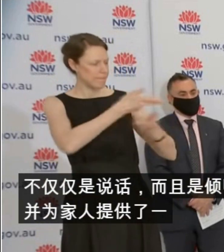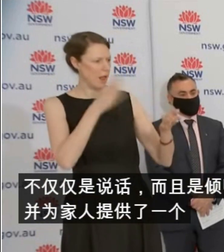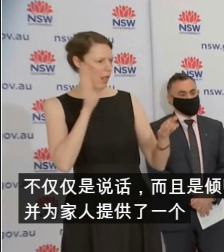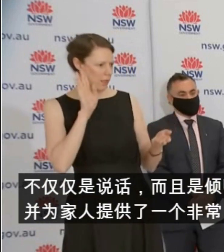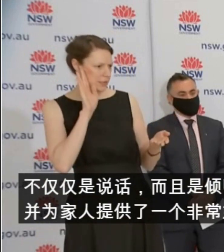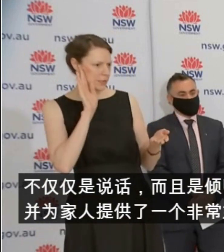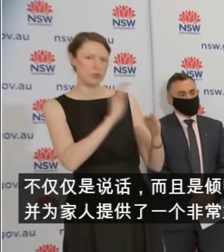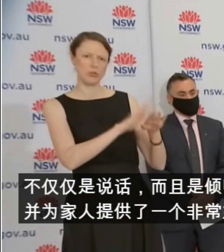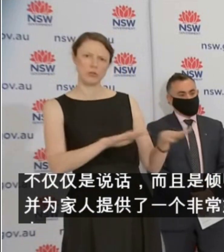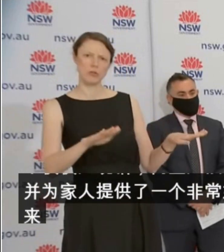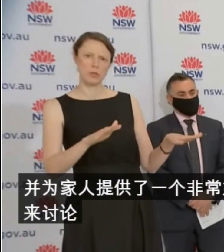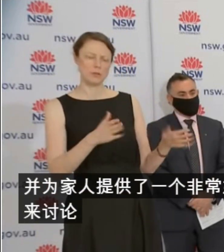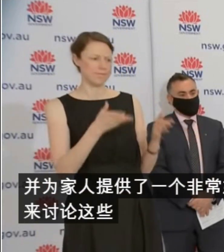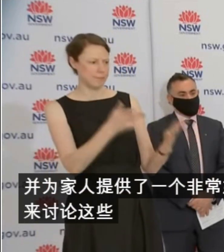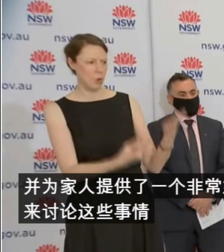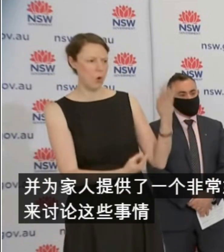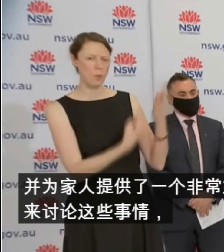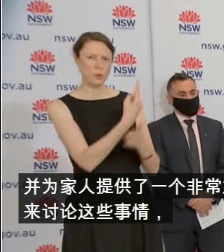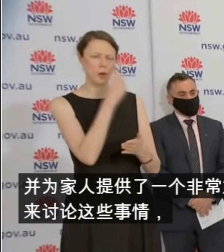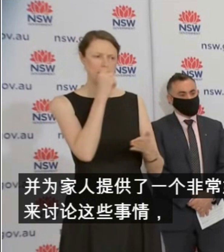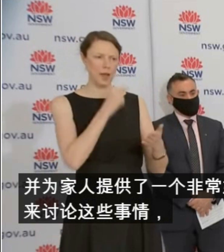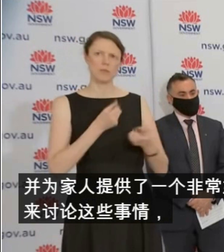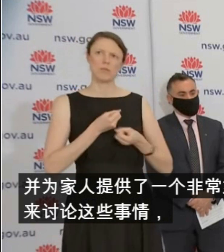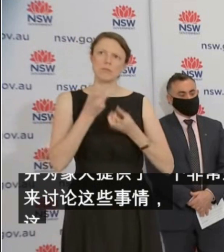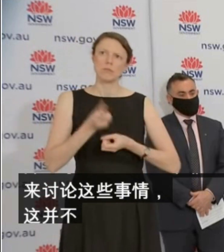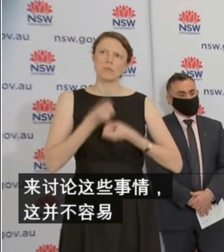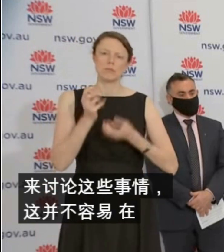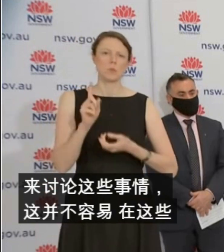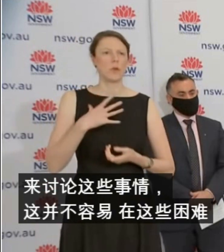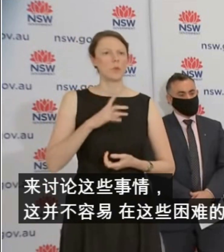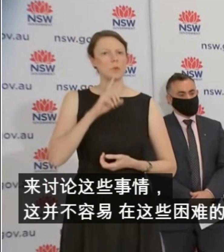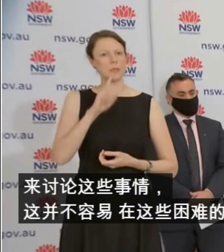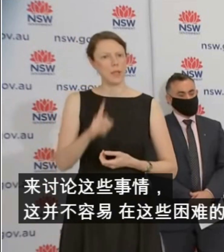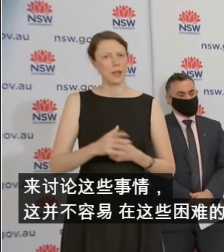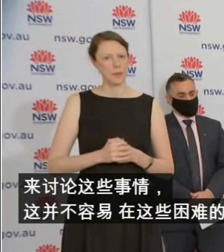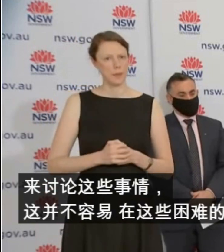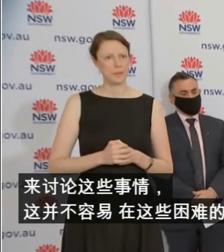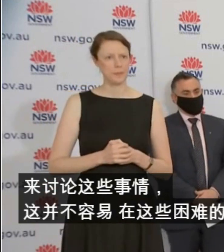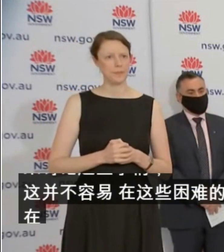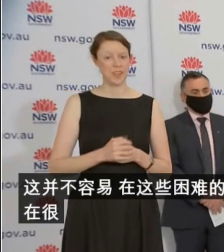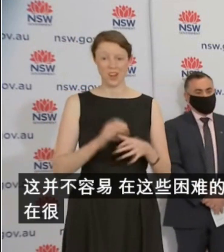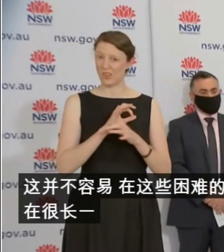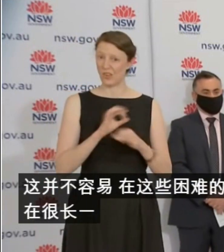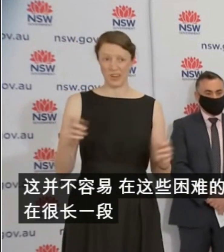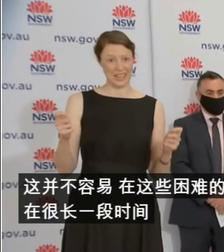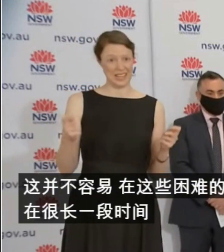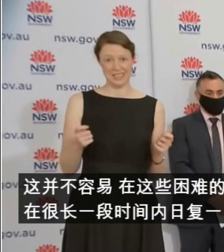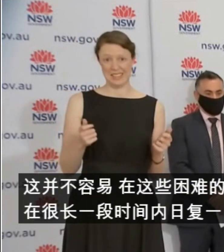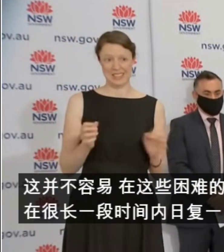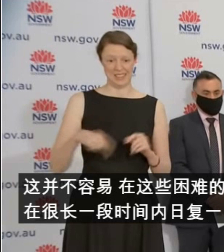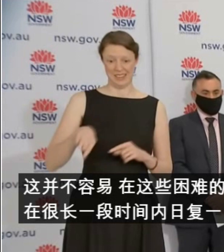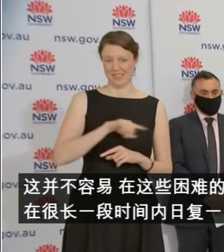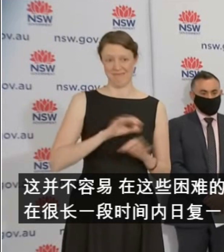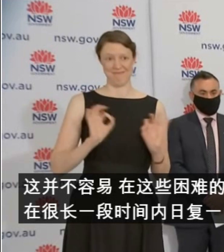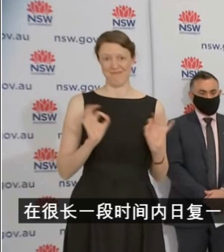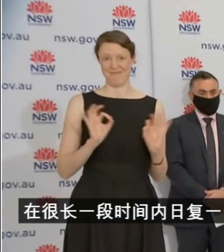good opportunity for the family to discuss these things. It's not easy for us to do these things day in and day out